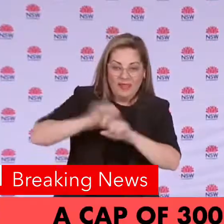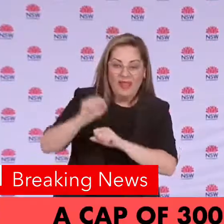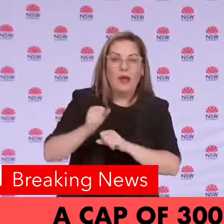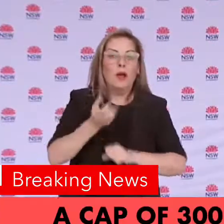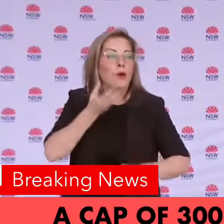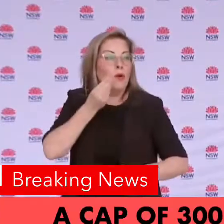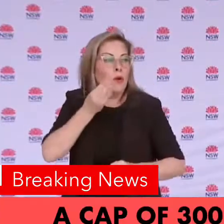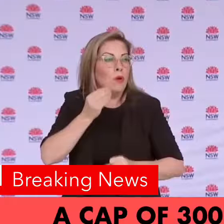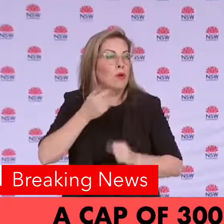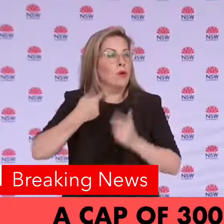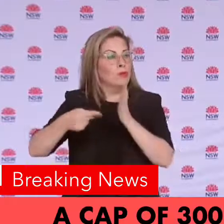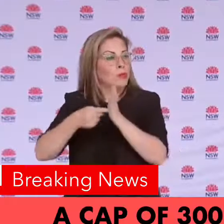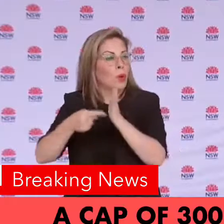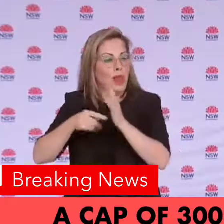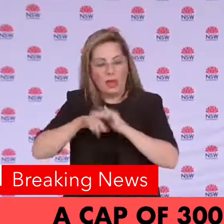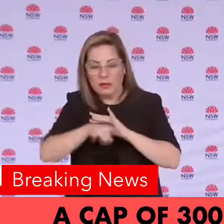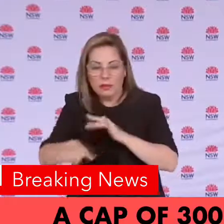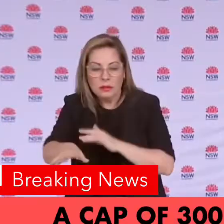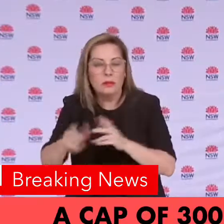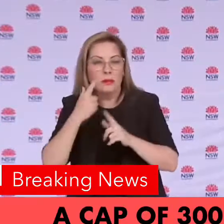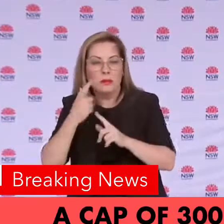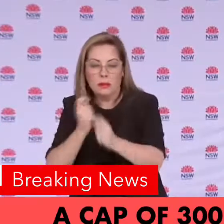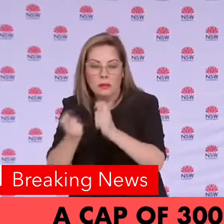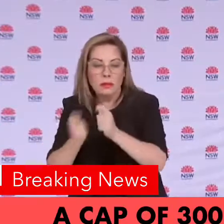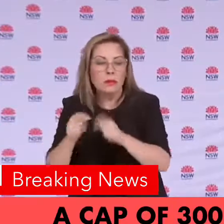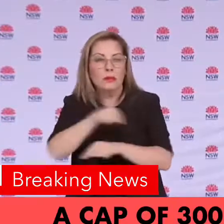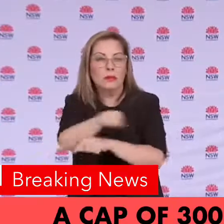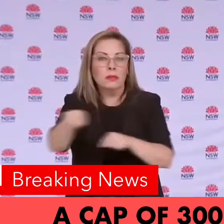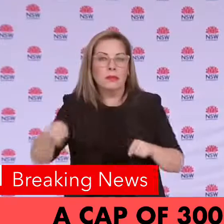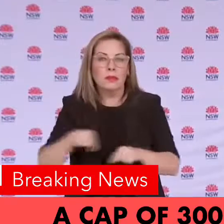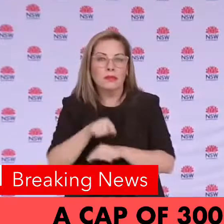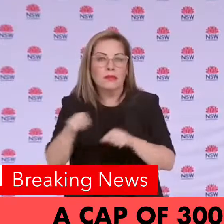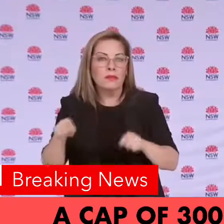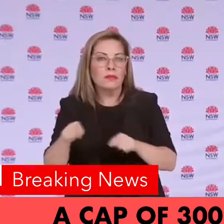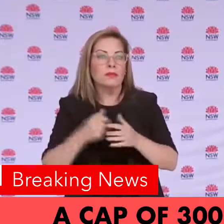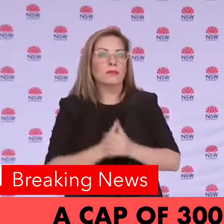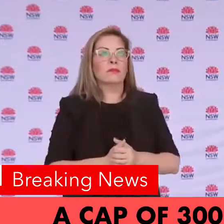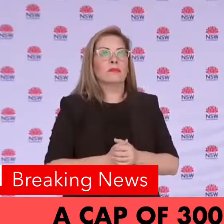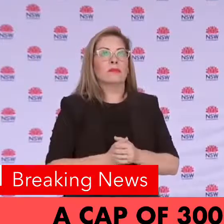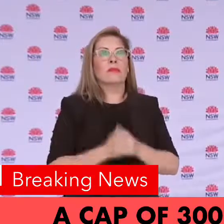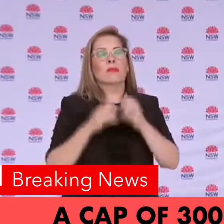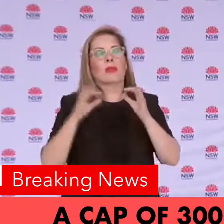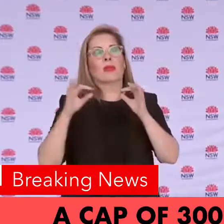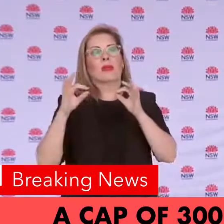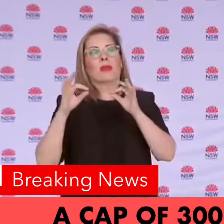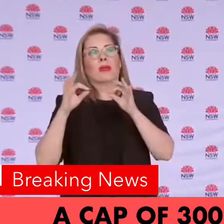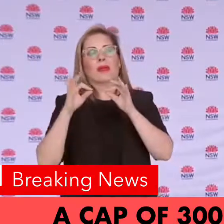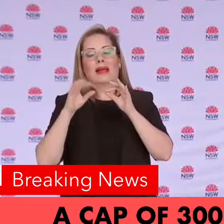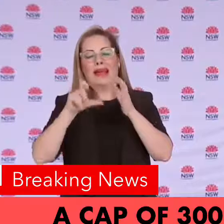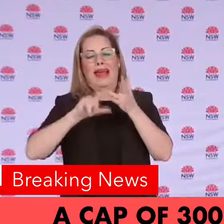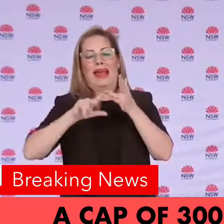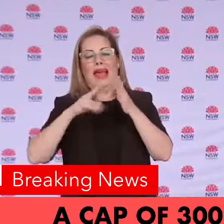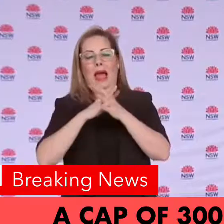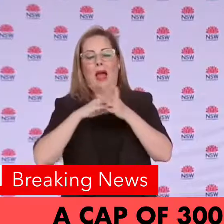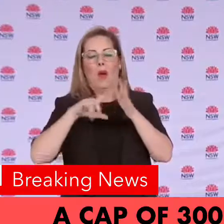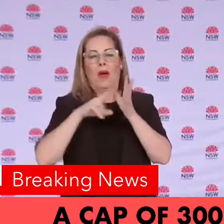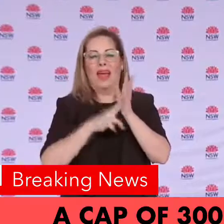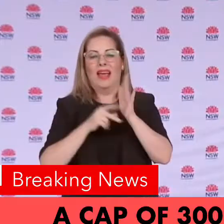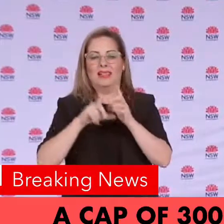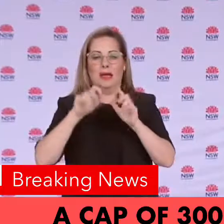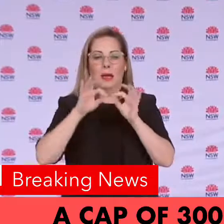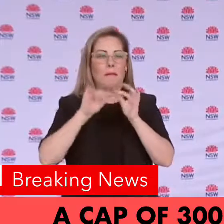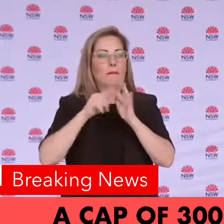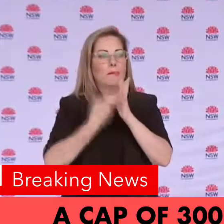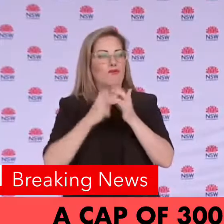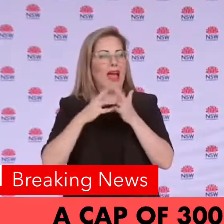Heights on Saturday, December 19th from the sewage system that drains parts of Barawa, Cowan, Barawa Heights,